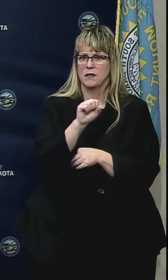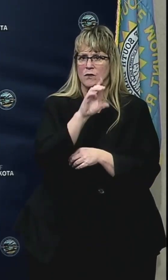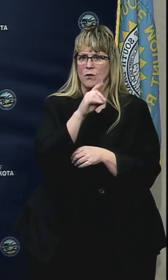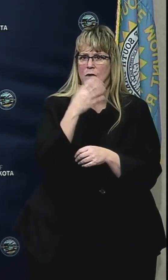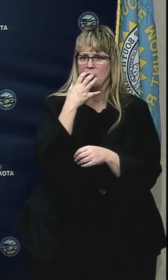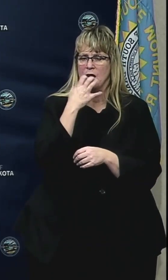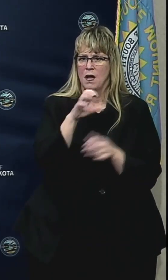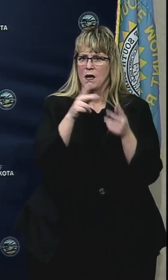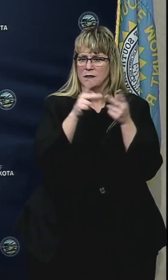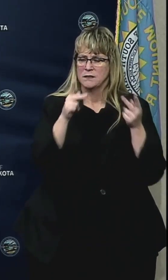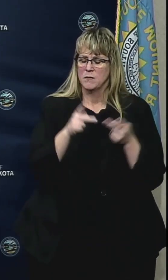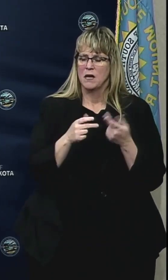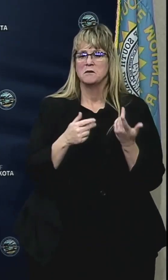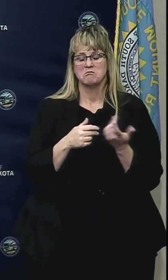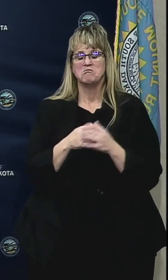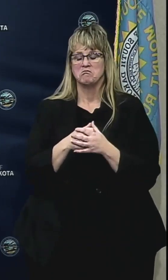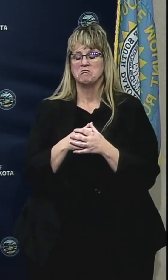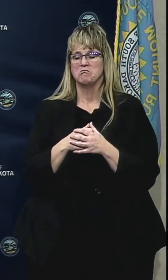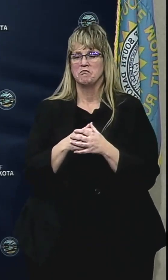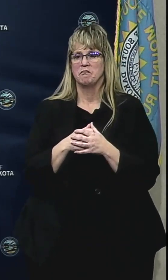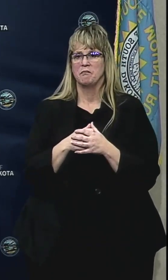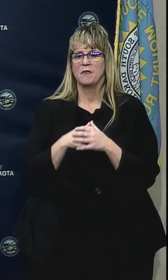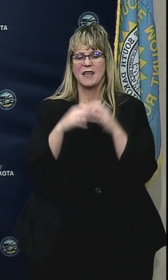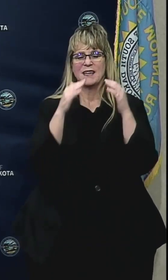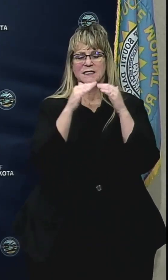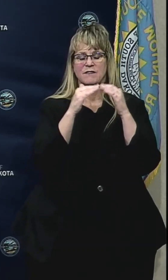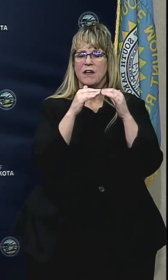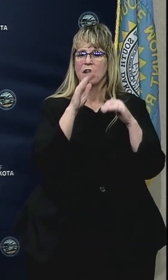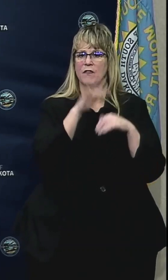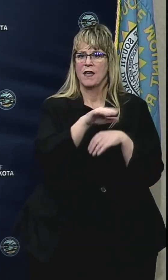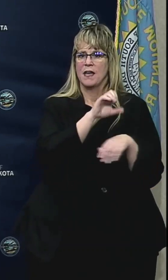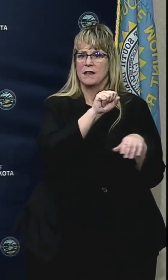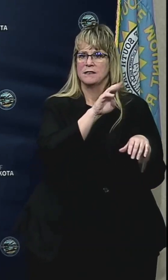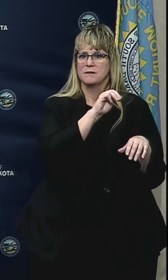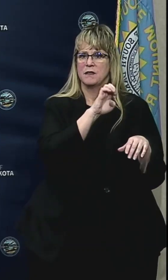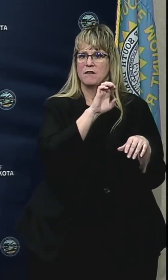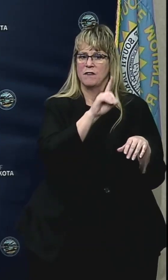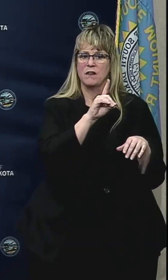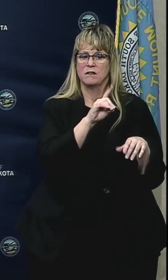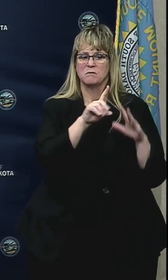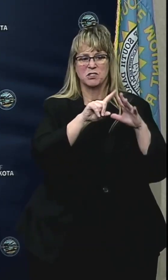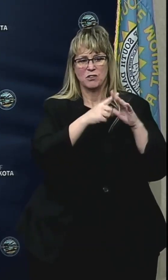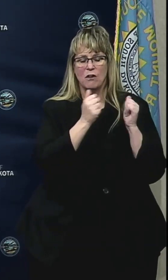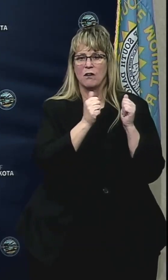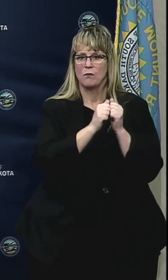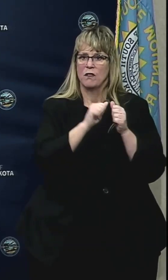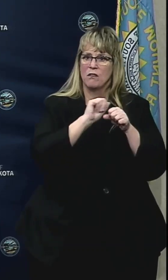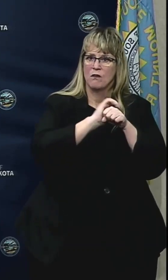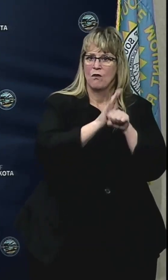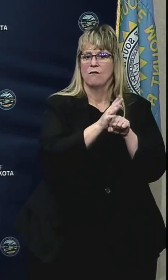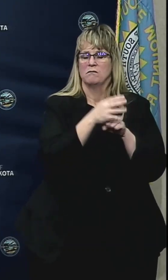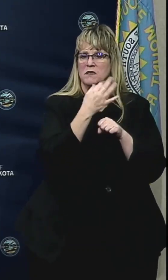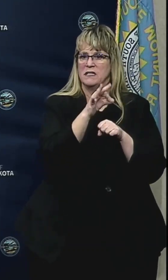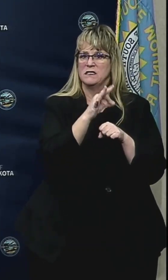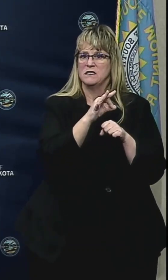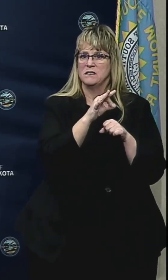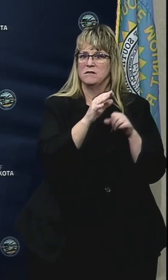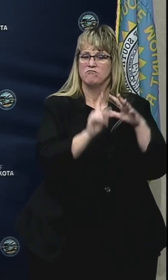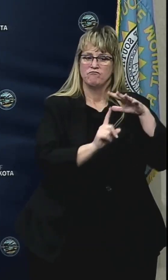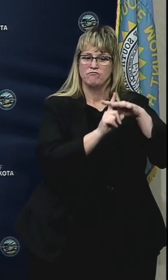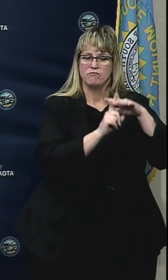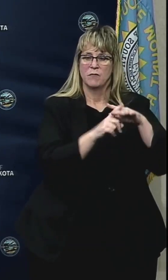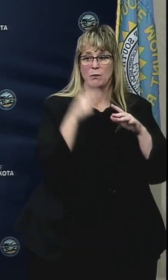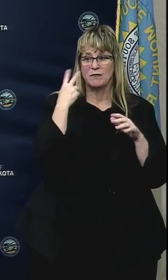your reaction to that? I think it's fair to say that Smithfield started with some COVID-19 cases, and we've